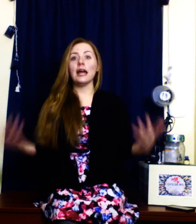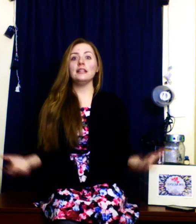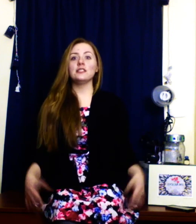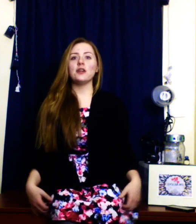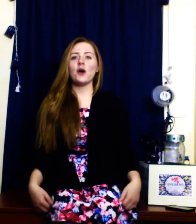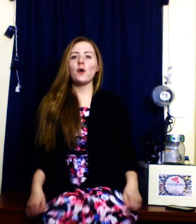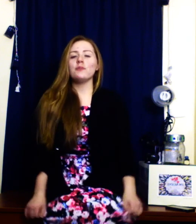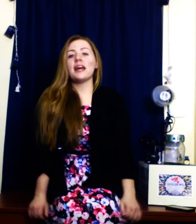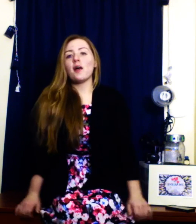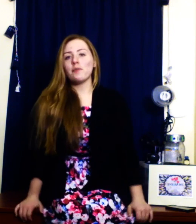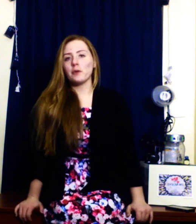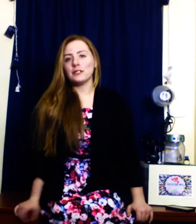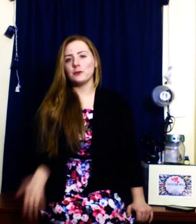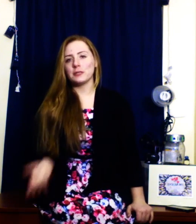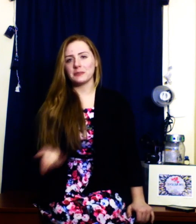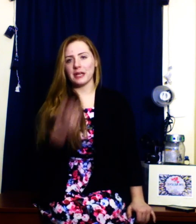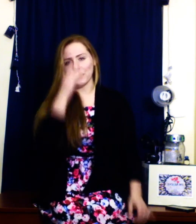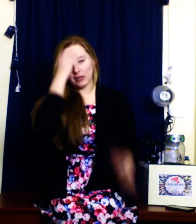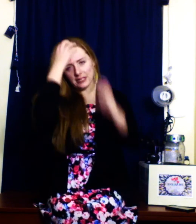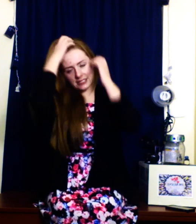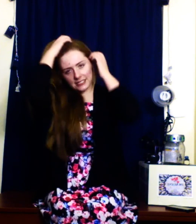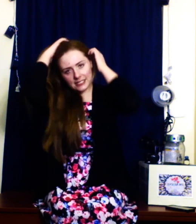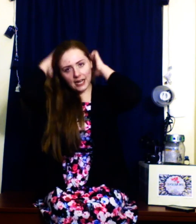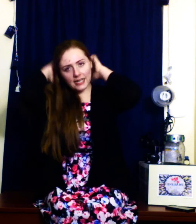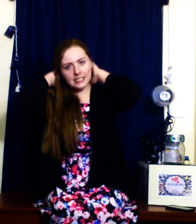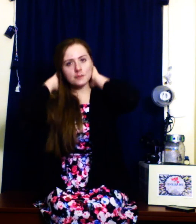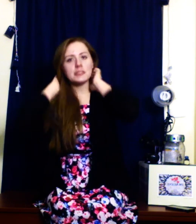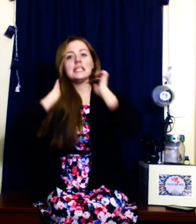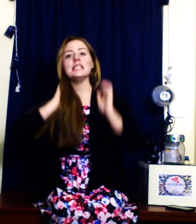Alright, so now I'm going to explain what the signs mean.